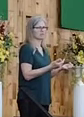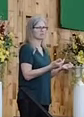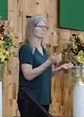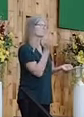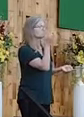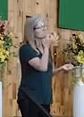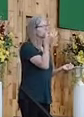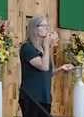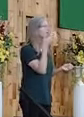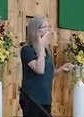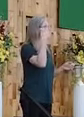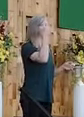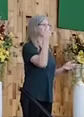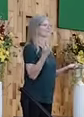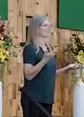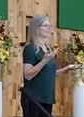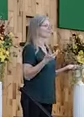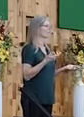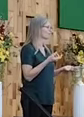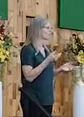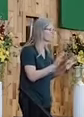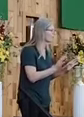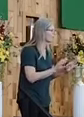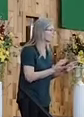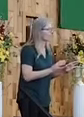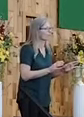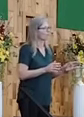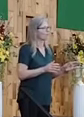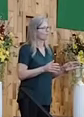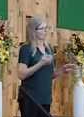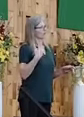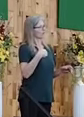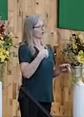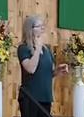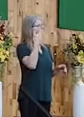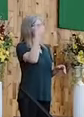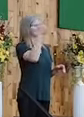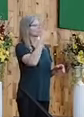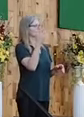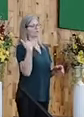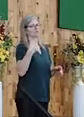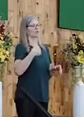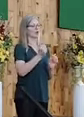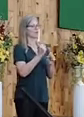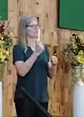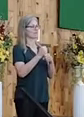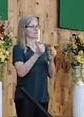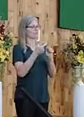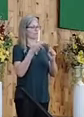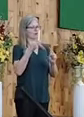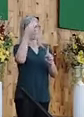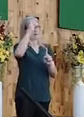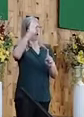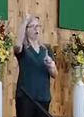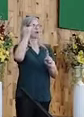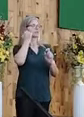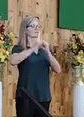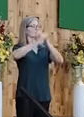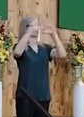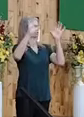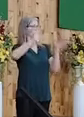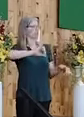we're not better because we have a Nike shoe. We are better because we were made in God's image and likeness. It's within. Our